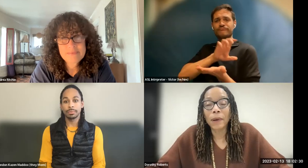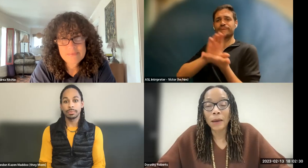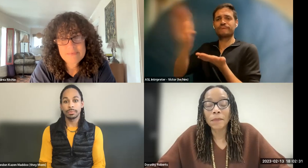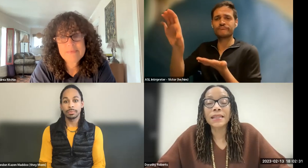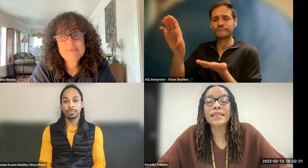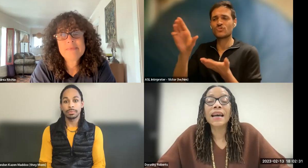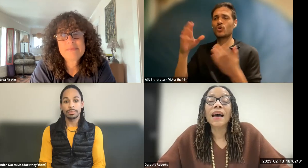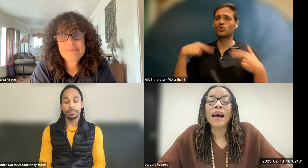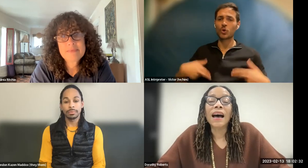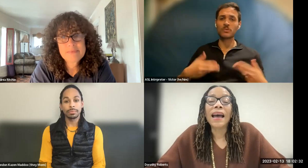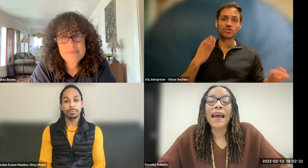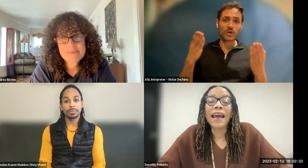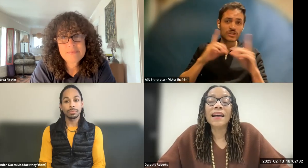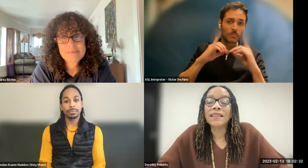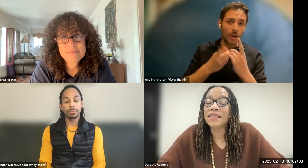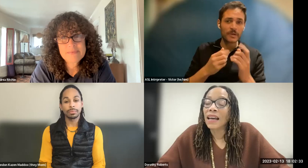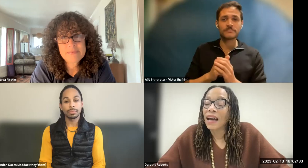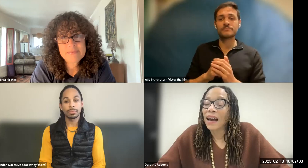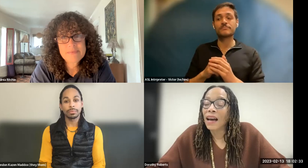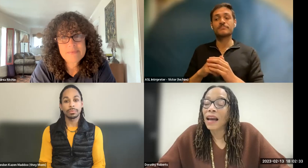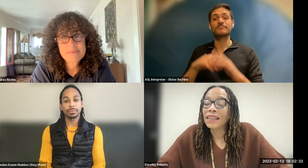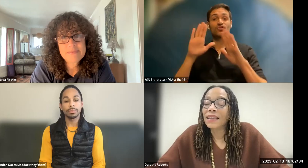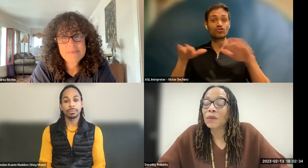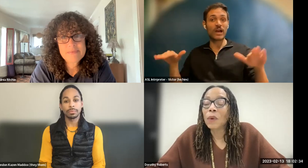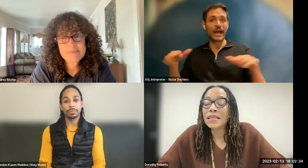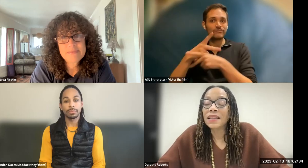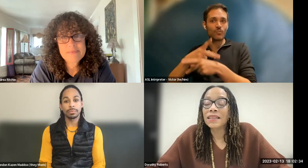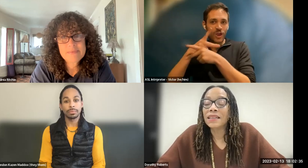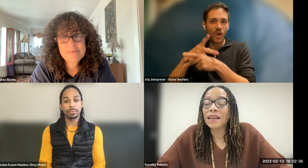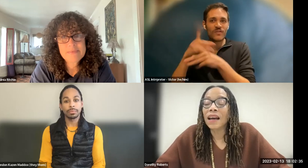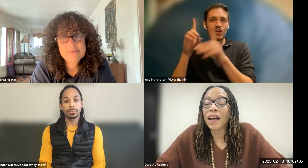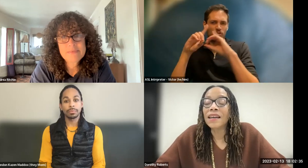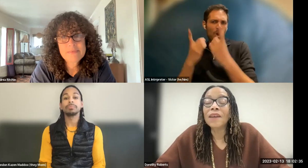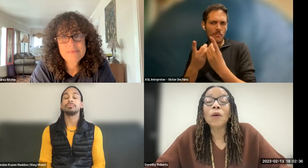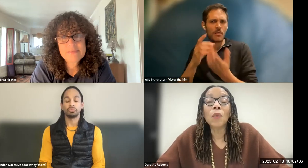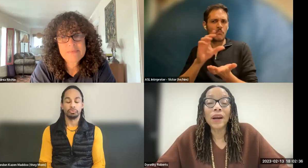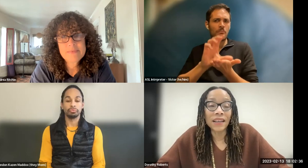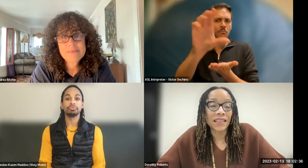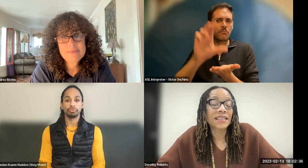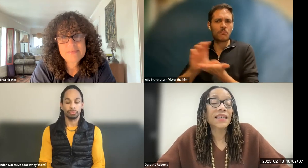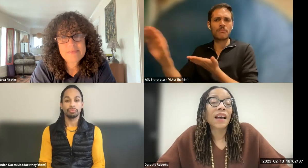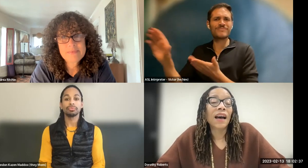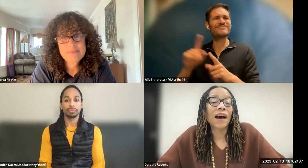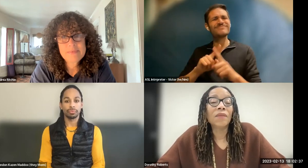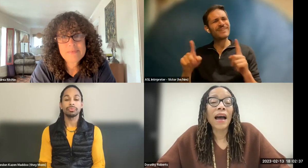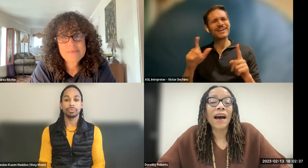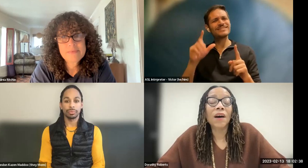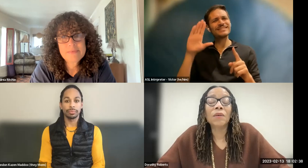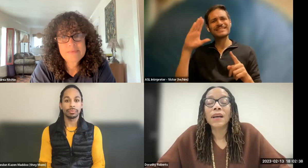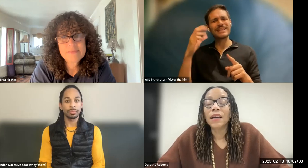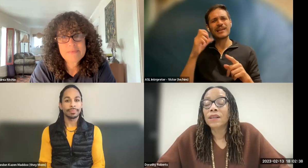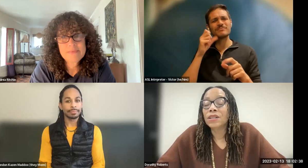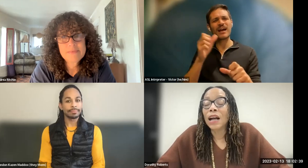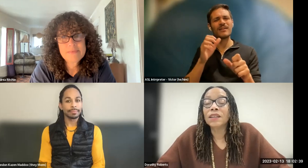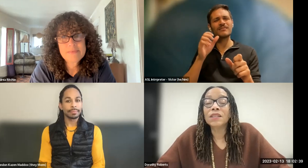welfare departments. And I think there wasn't enough awareness of